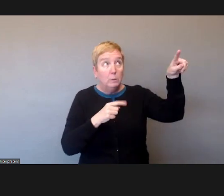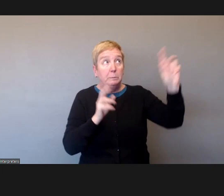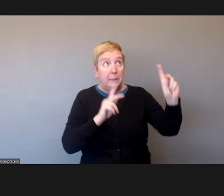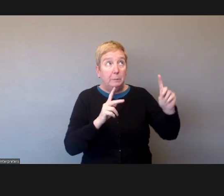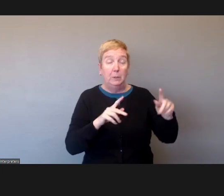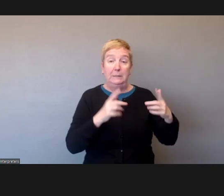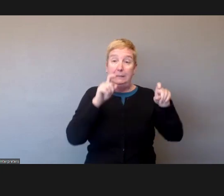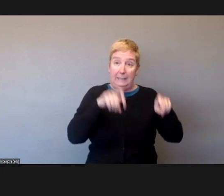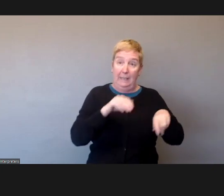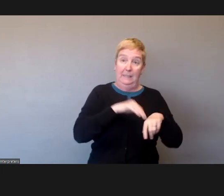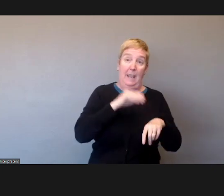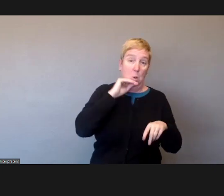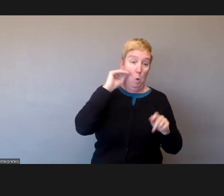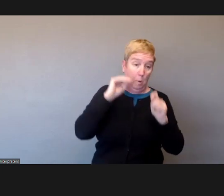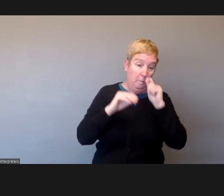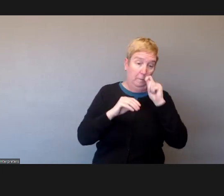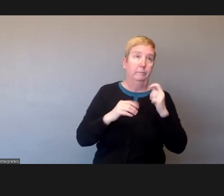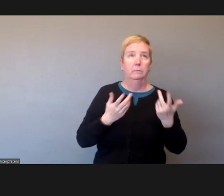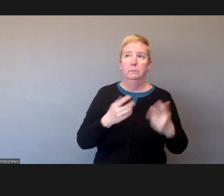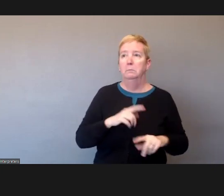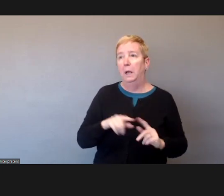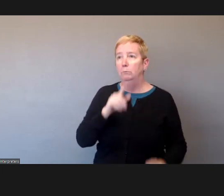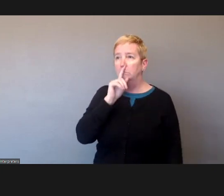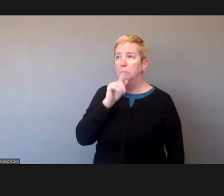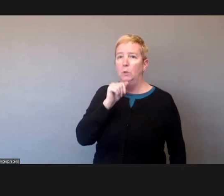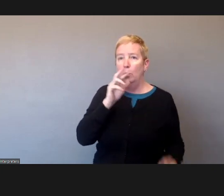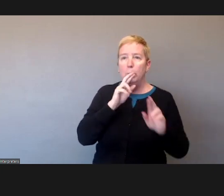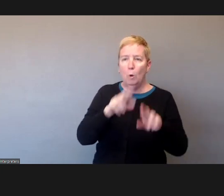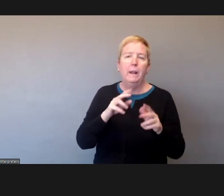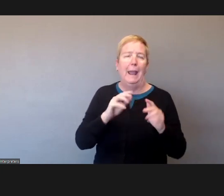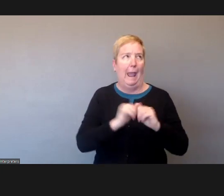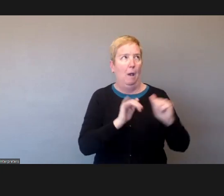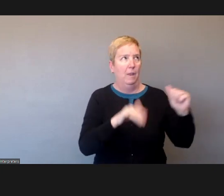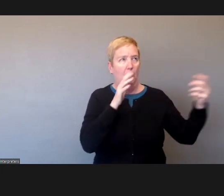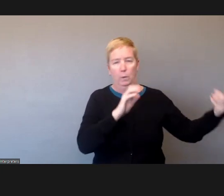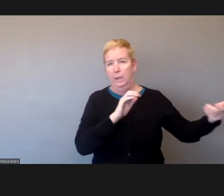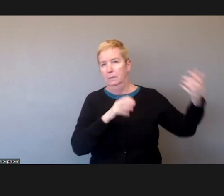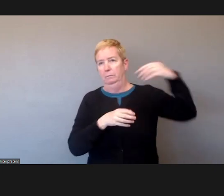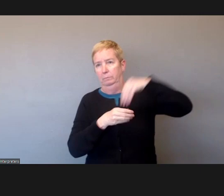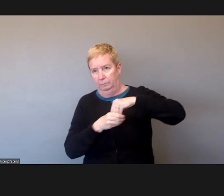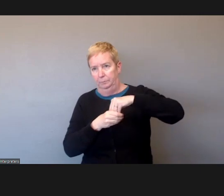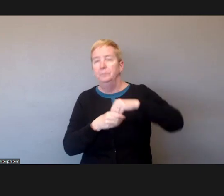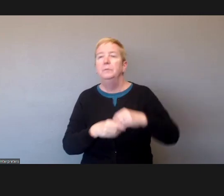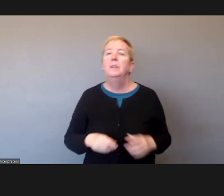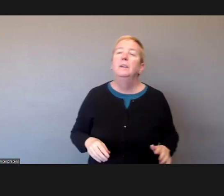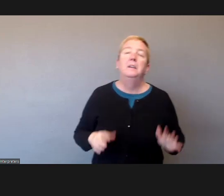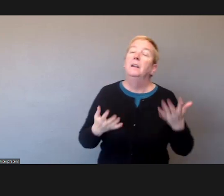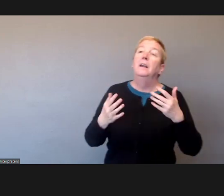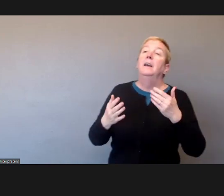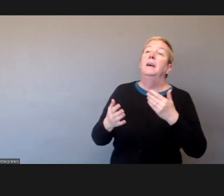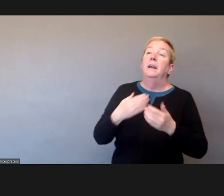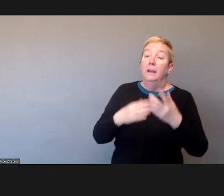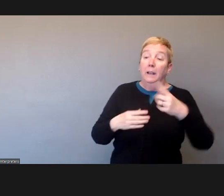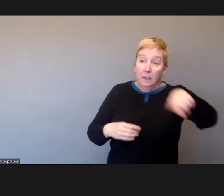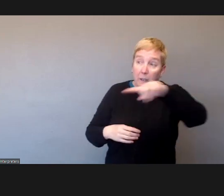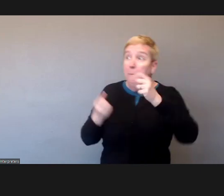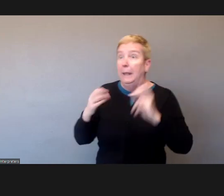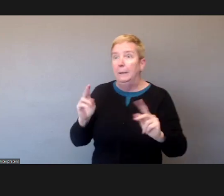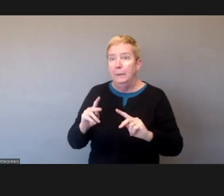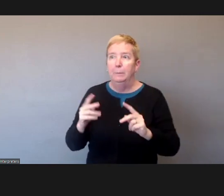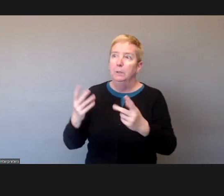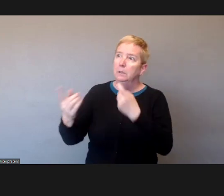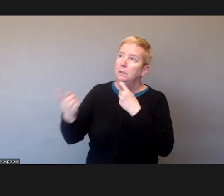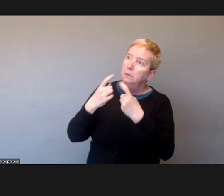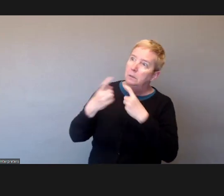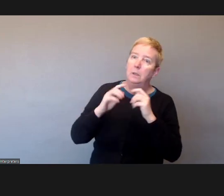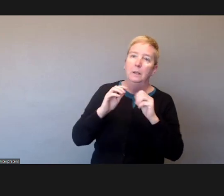nobody's talking about all the conversation in the past several months is how can we put mandates behind us, get New Mexicans